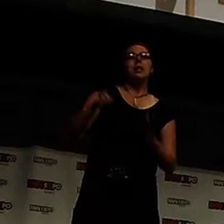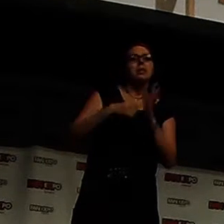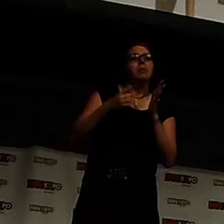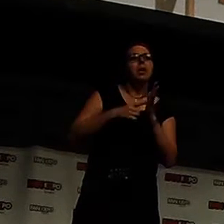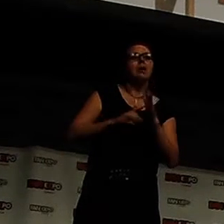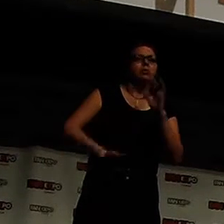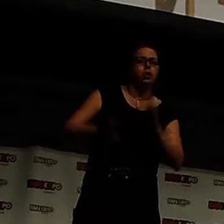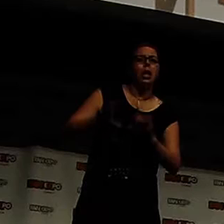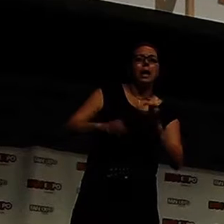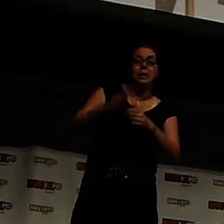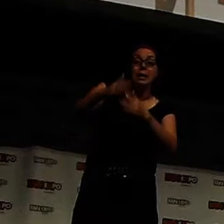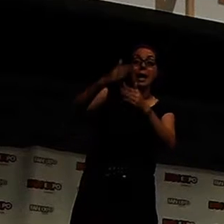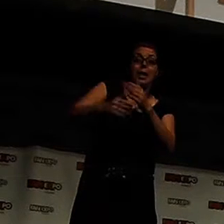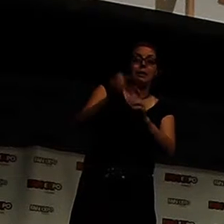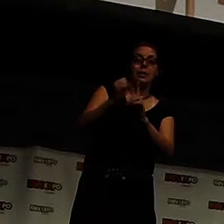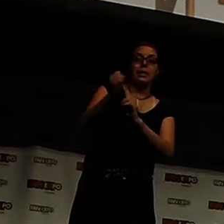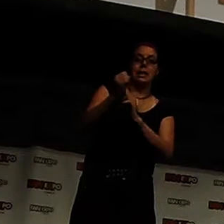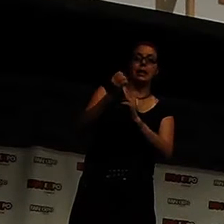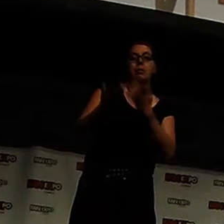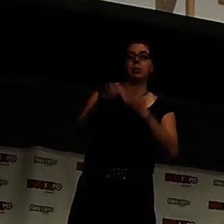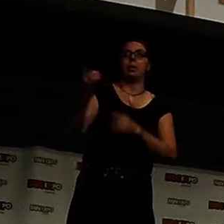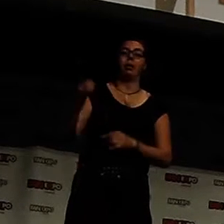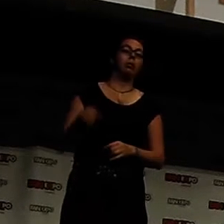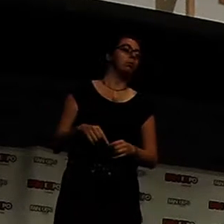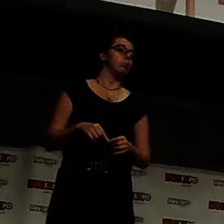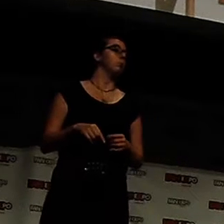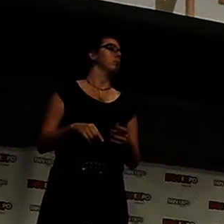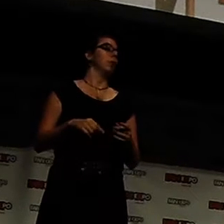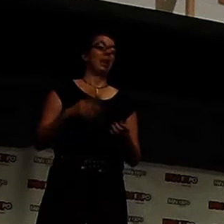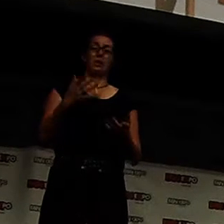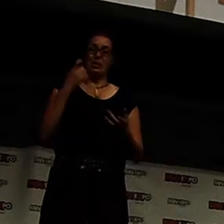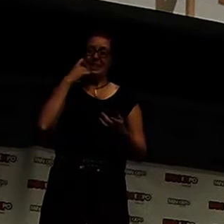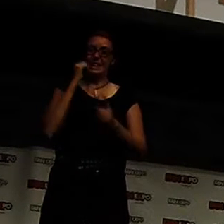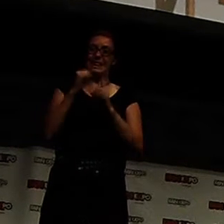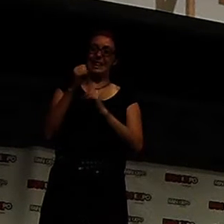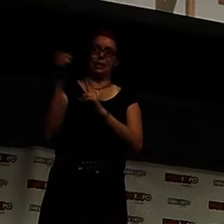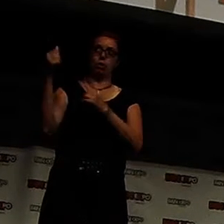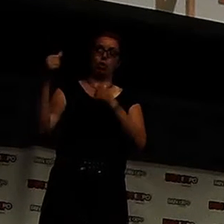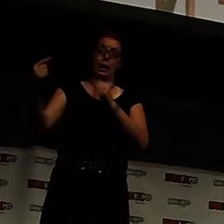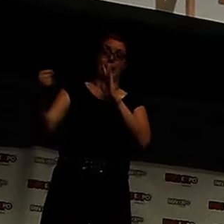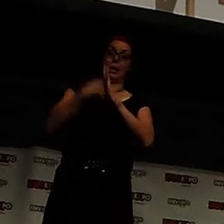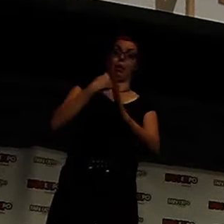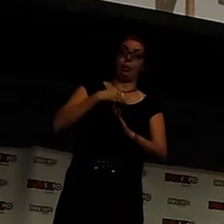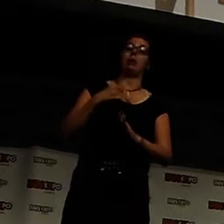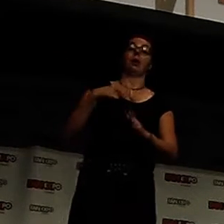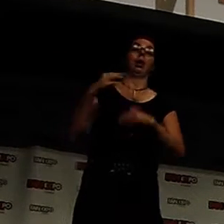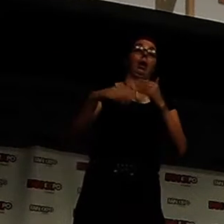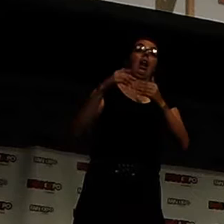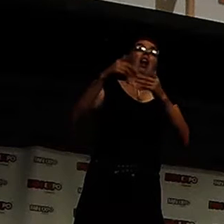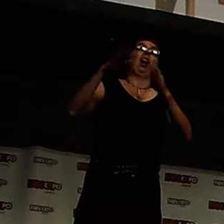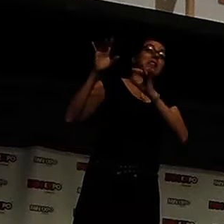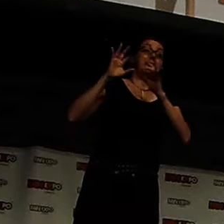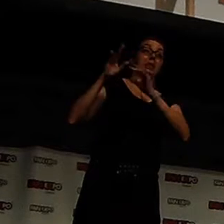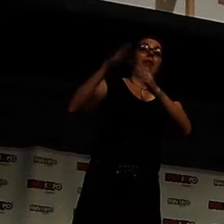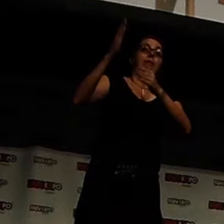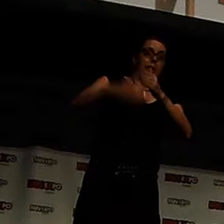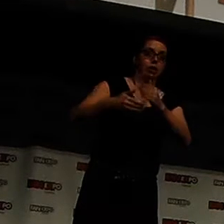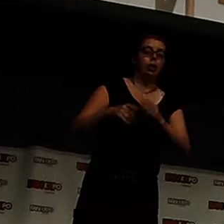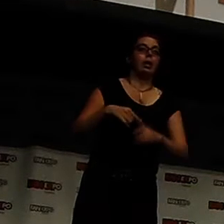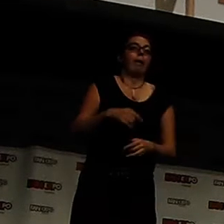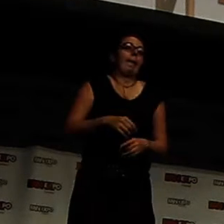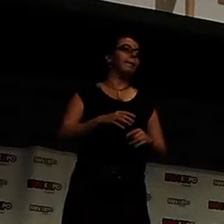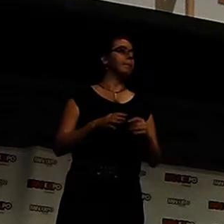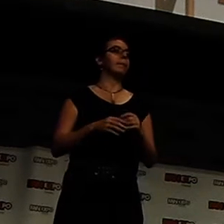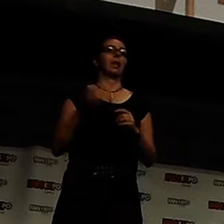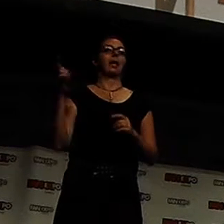know, after you've done a take where he's like trying to kill you. It's like, yeah, I'm going to go for the fish and chips. So it's just hilarious that, you know, there